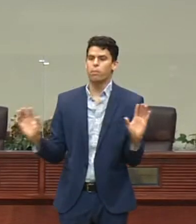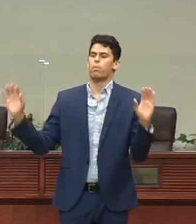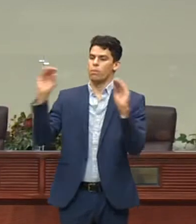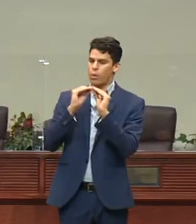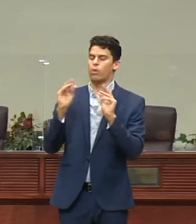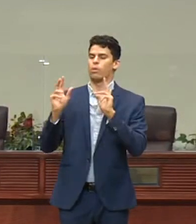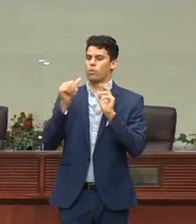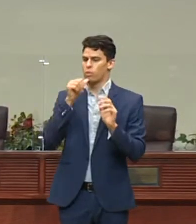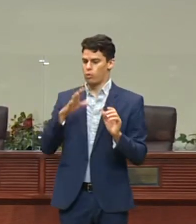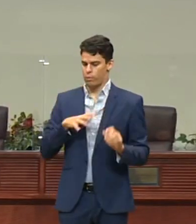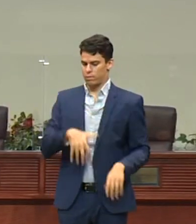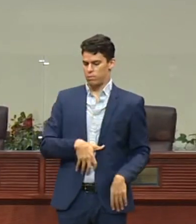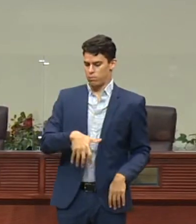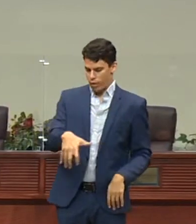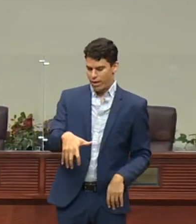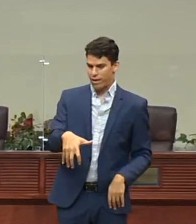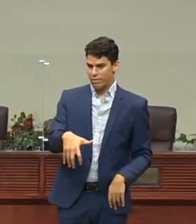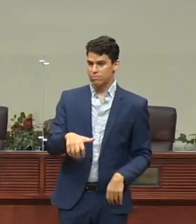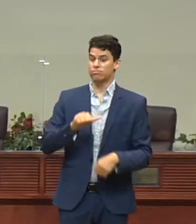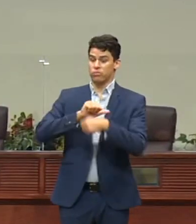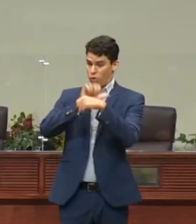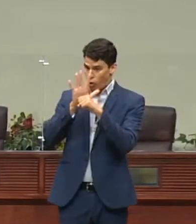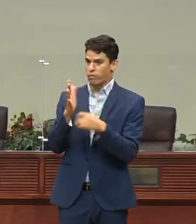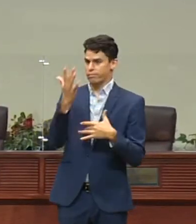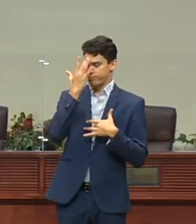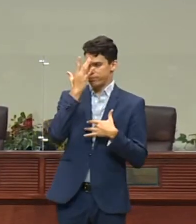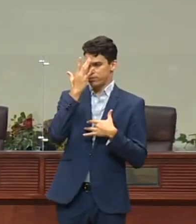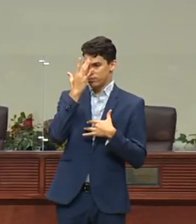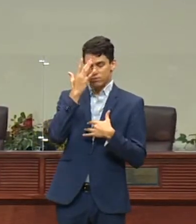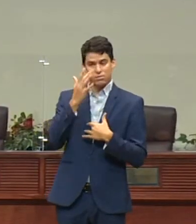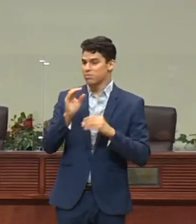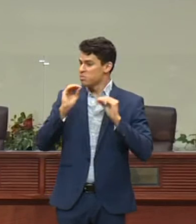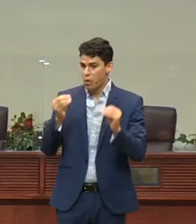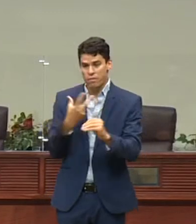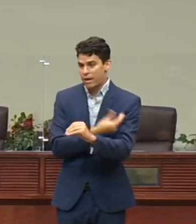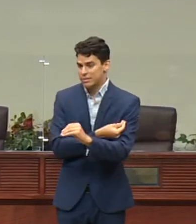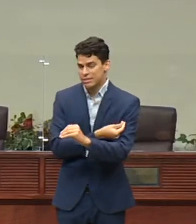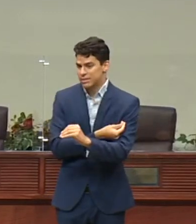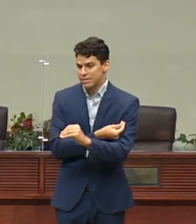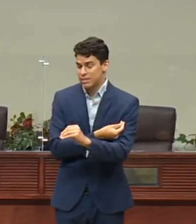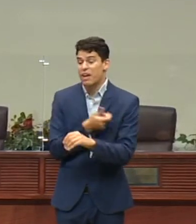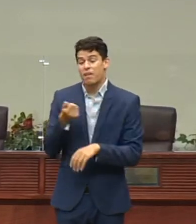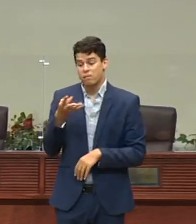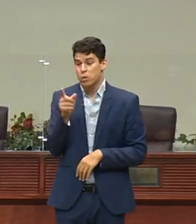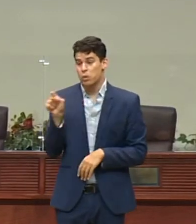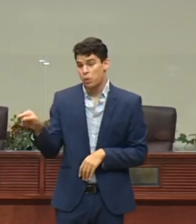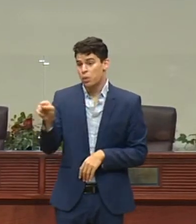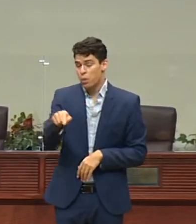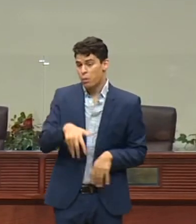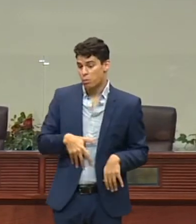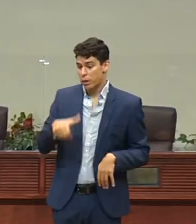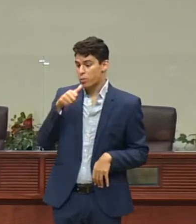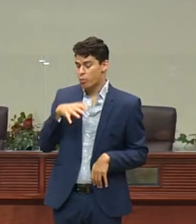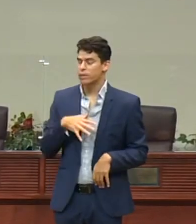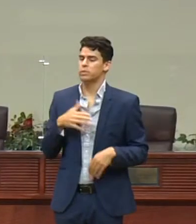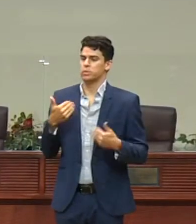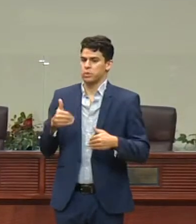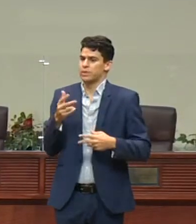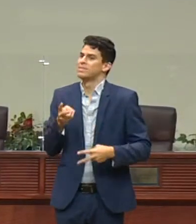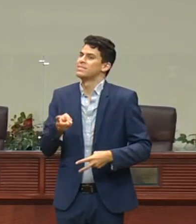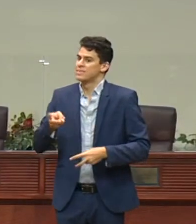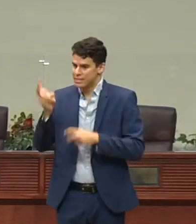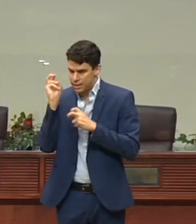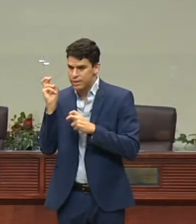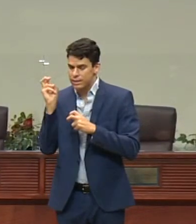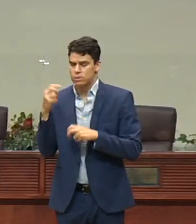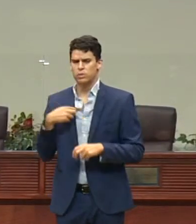all unvaccinated, that are hospitalized, and several of them are very sick. So we have concerns, and we were